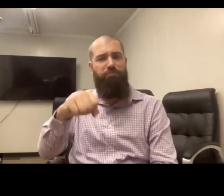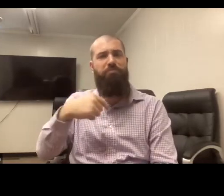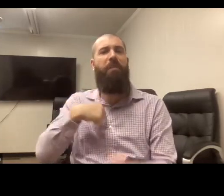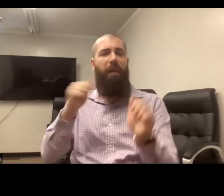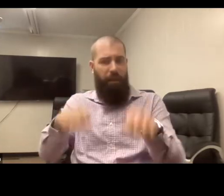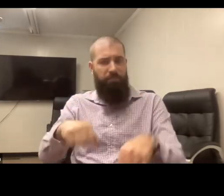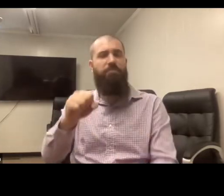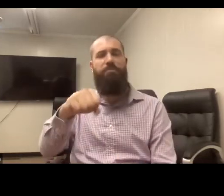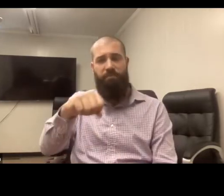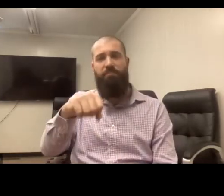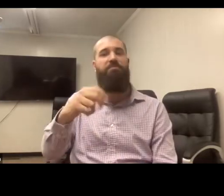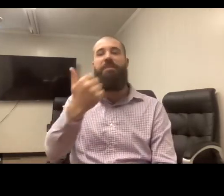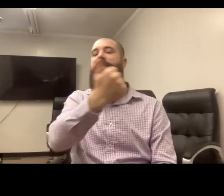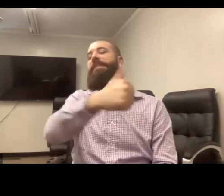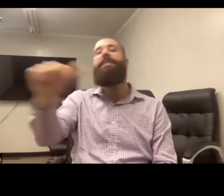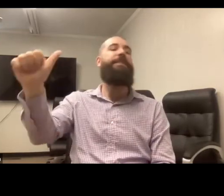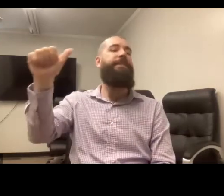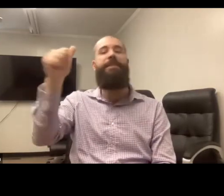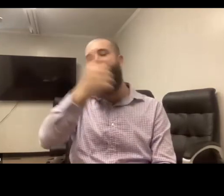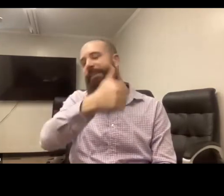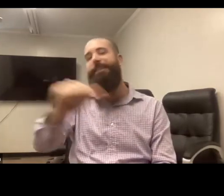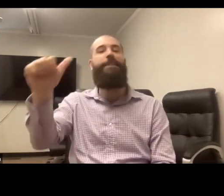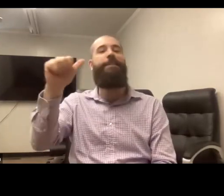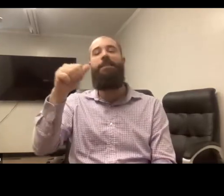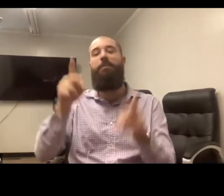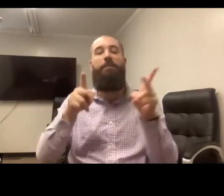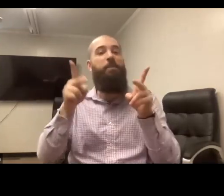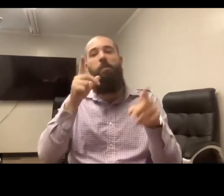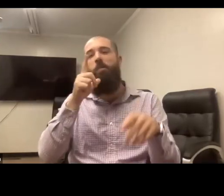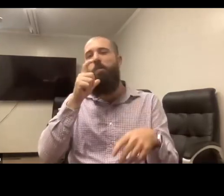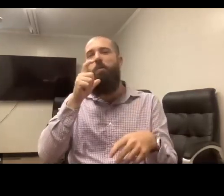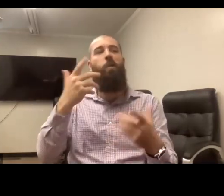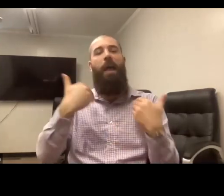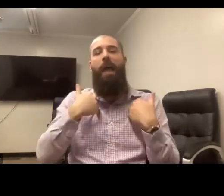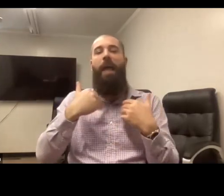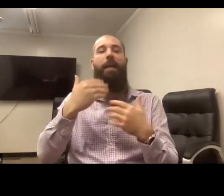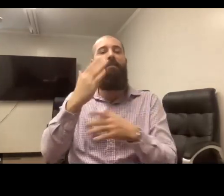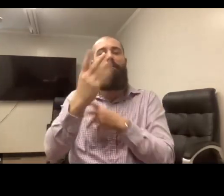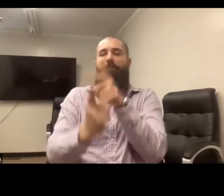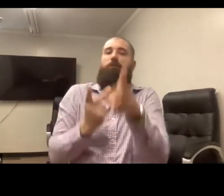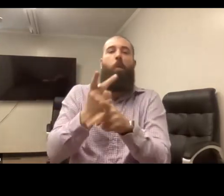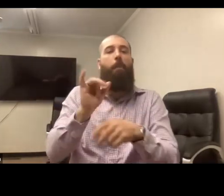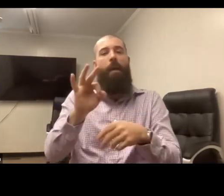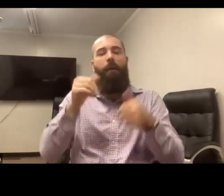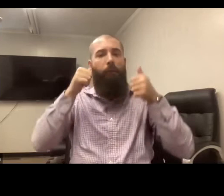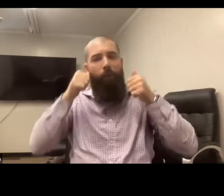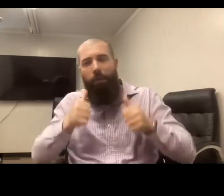And can you help the moms too? Absolutely. Yes, I can help the moms. Anyone. I can help anyone. Any people who